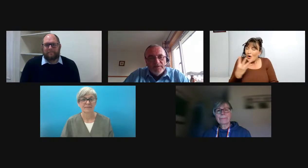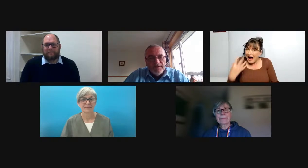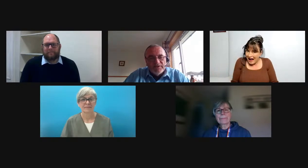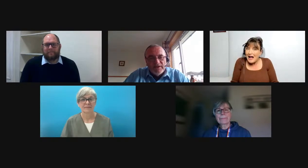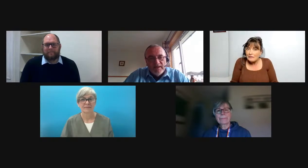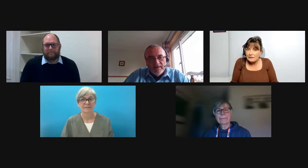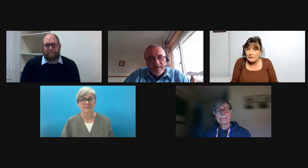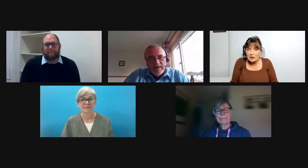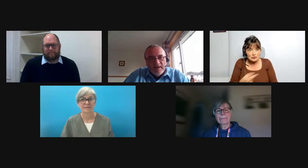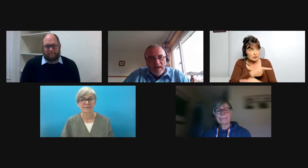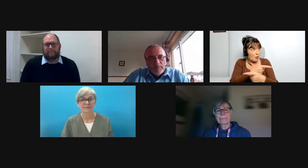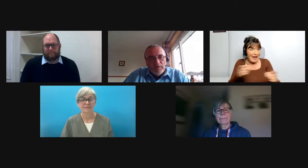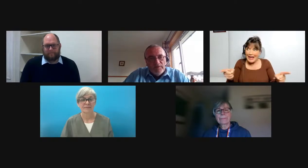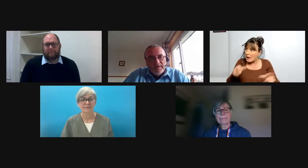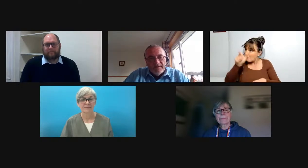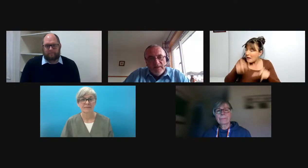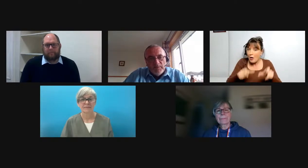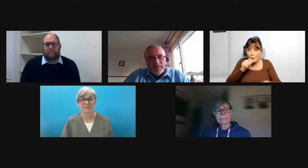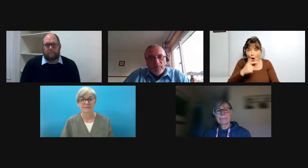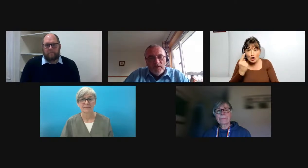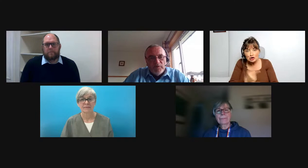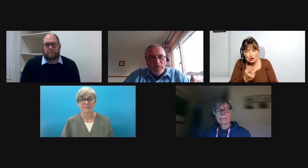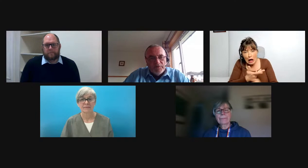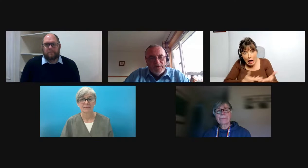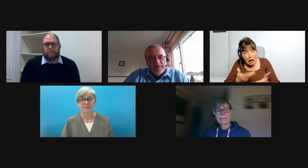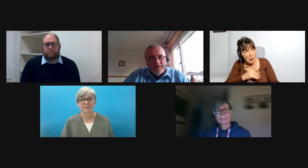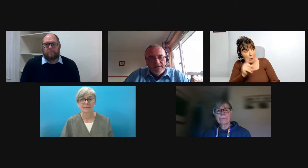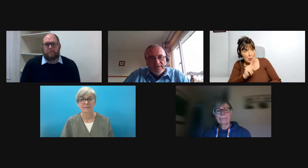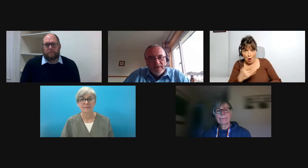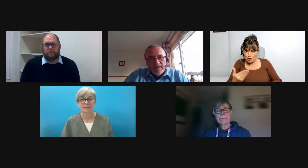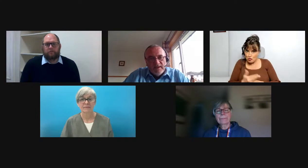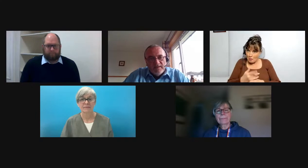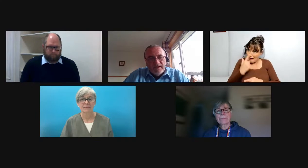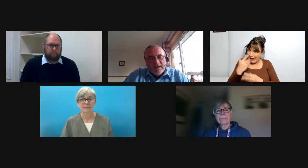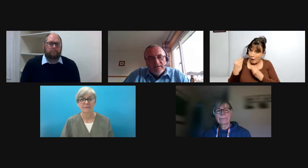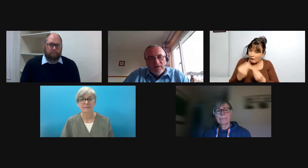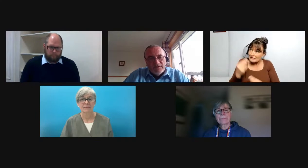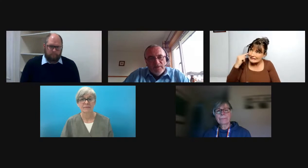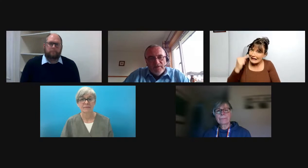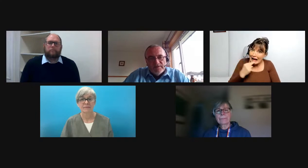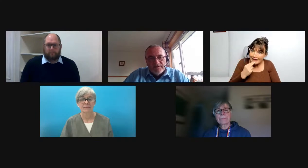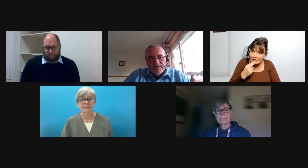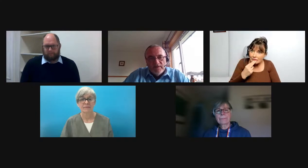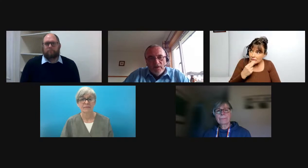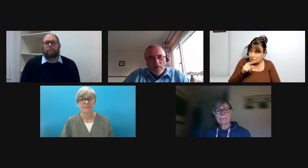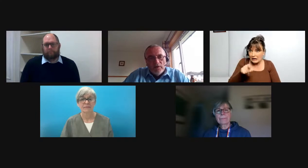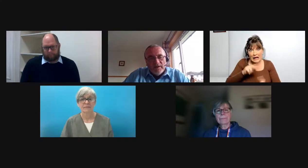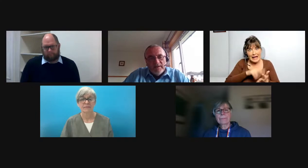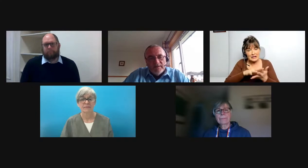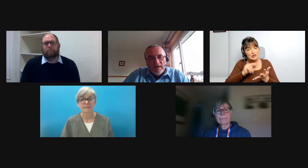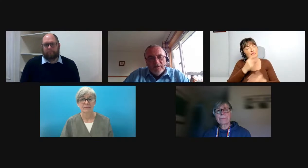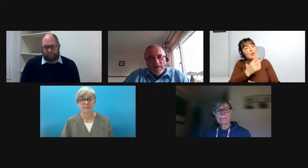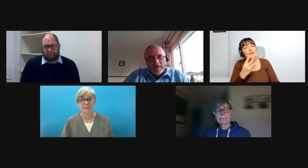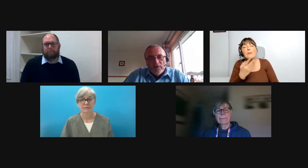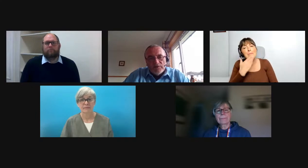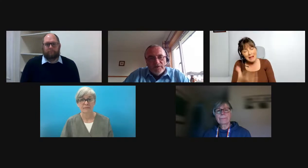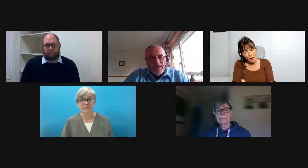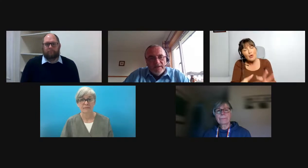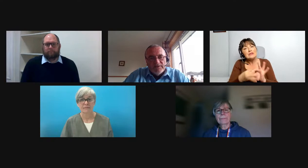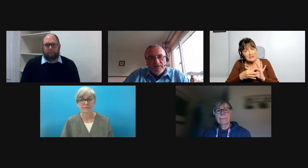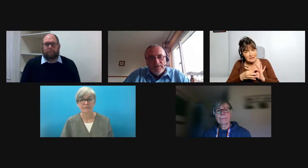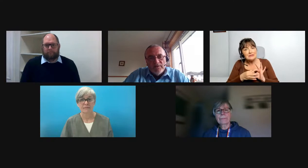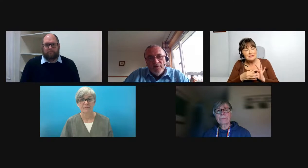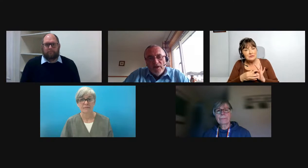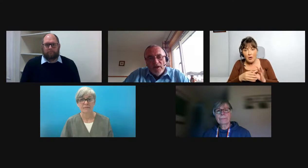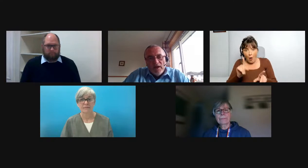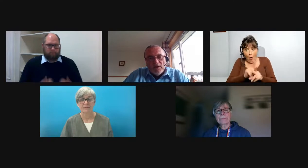anybody wanted a chat about the type of employment opportunities, then get in touch with us. Or I can also